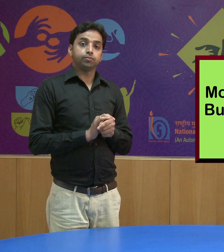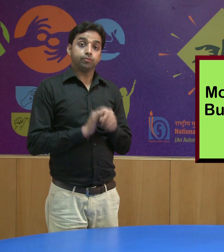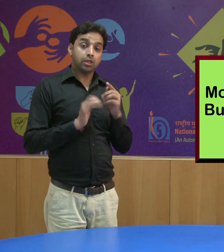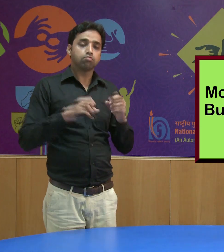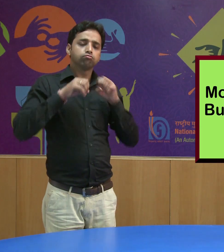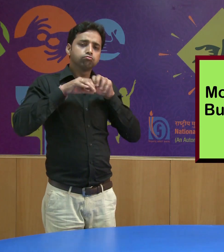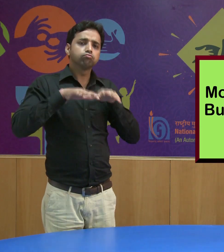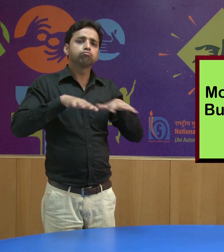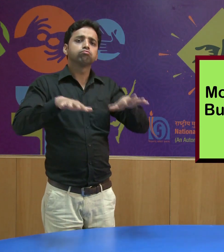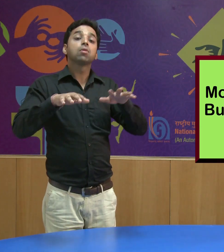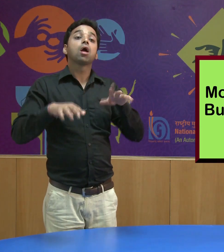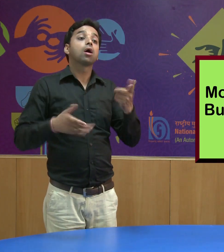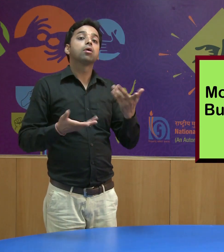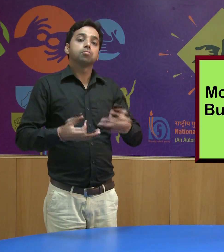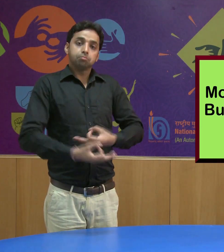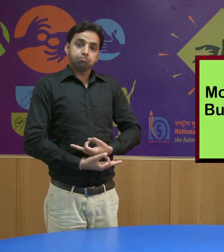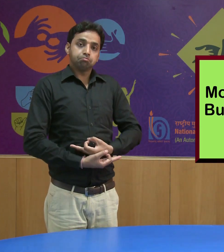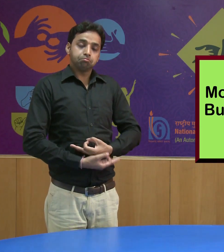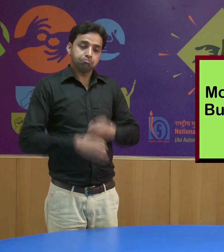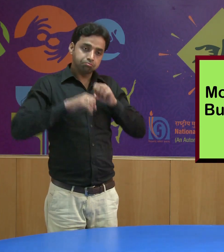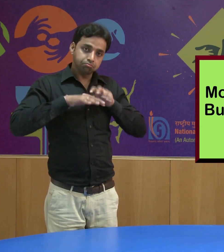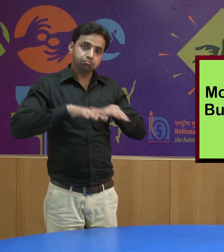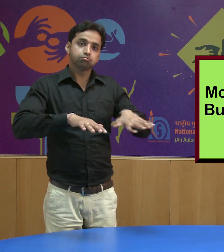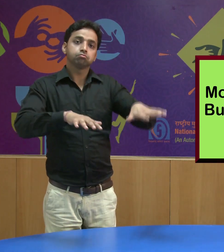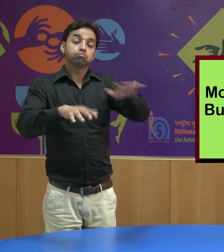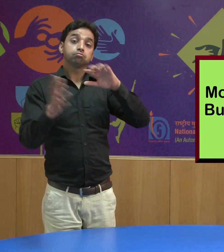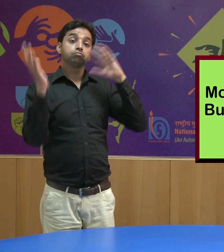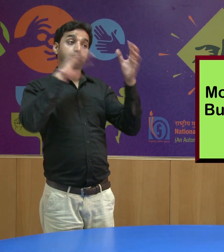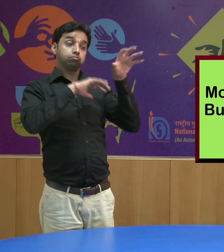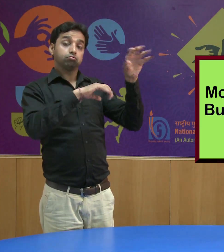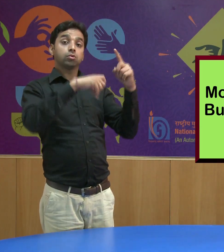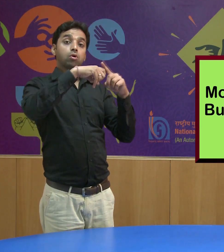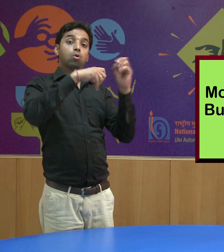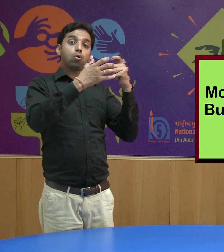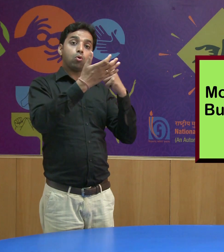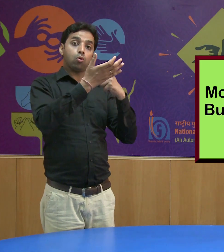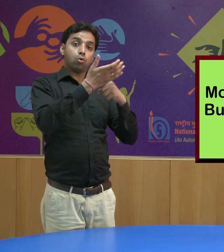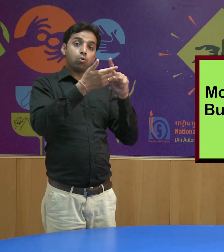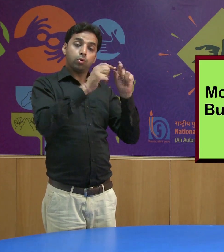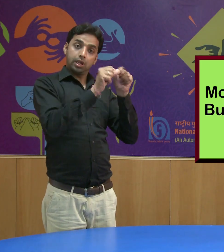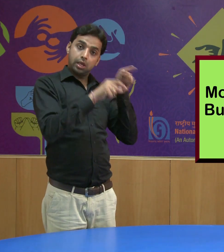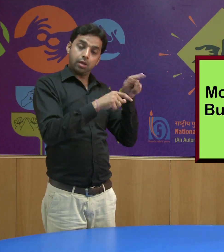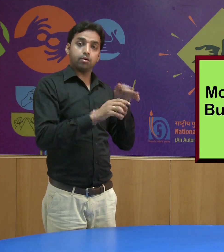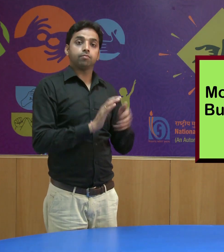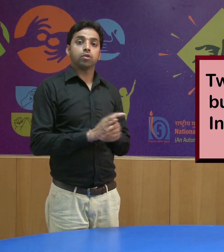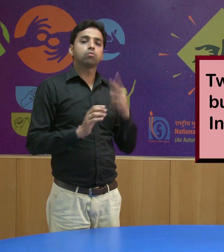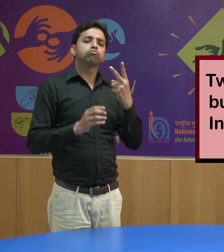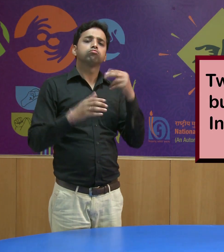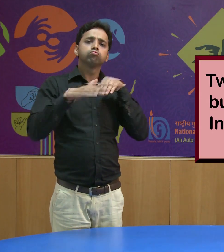spread Buddhism in Korea. Two temples were built in Korea